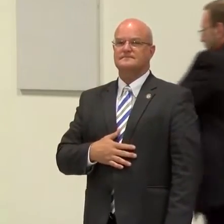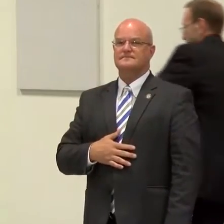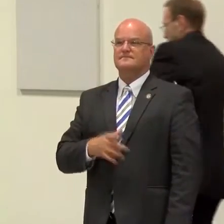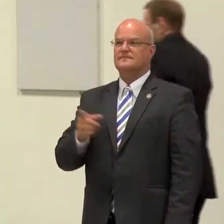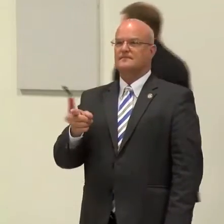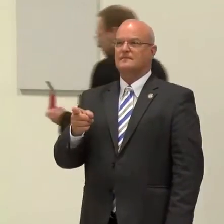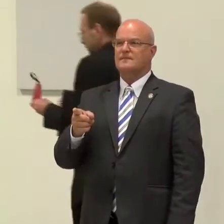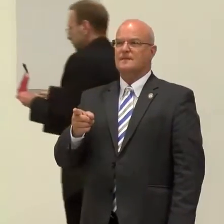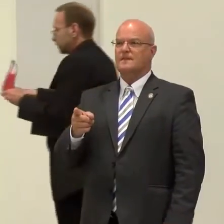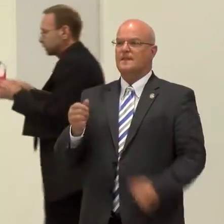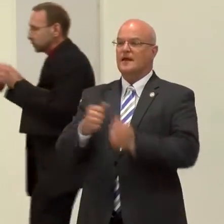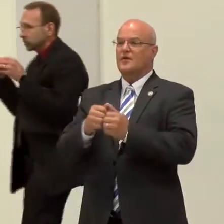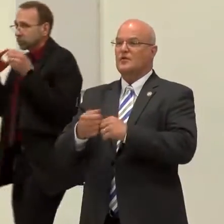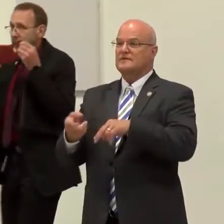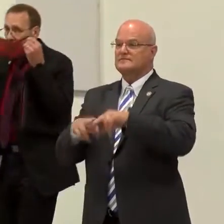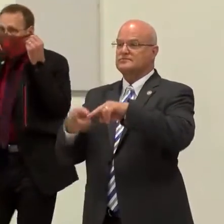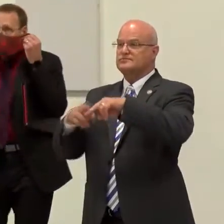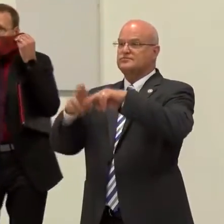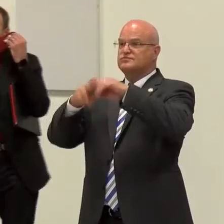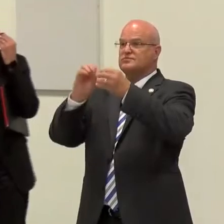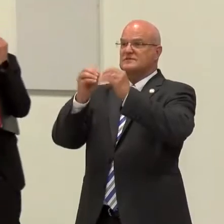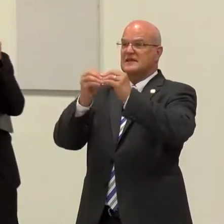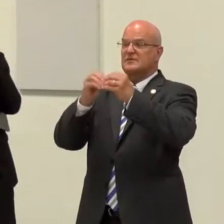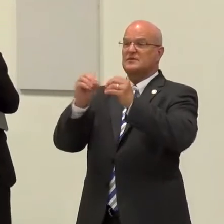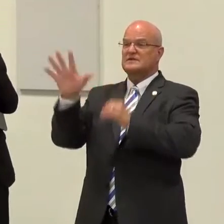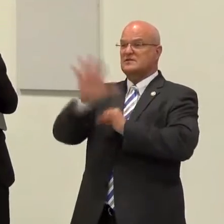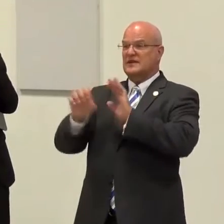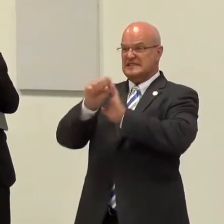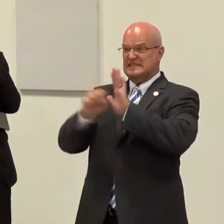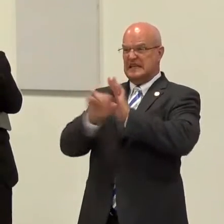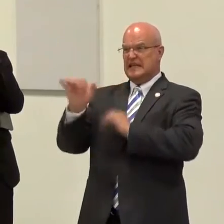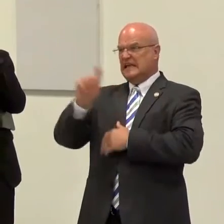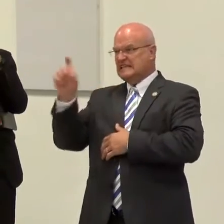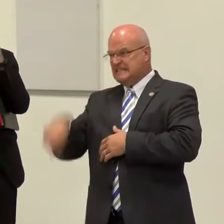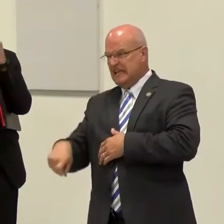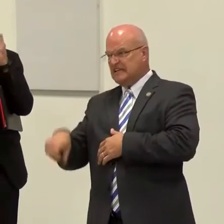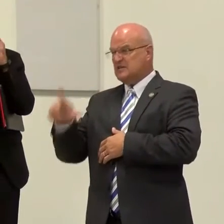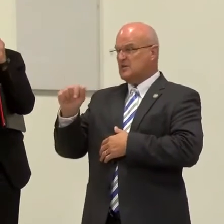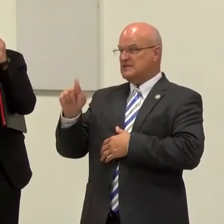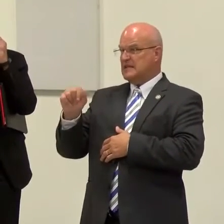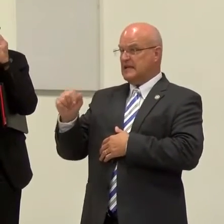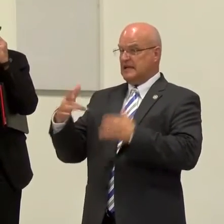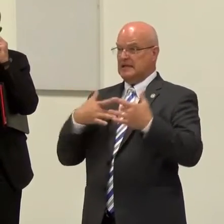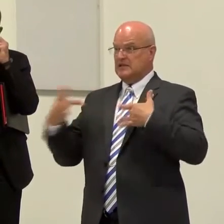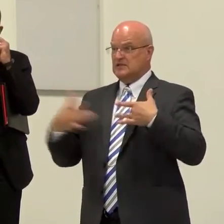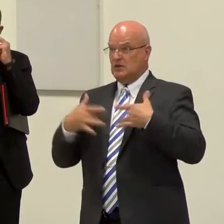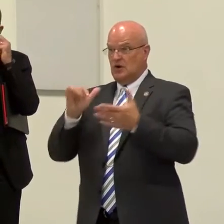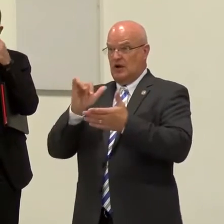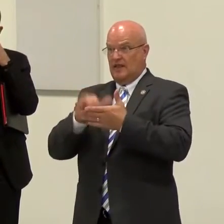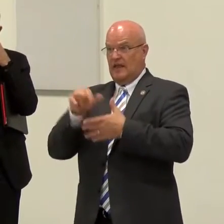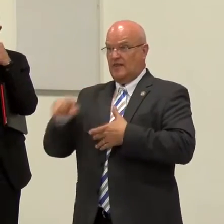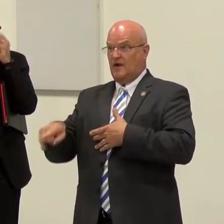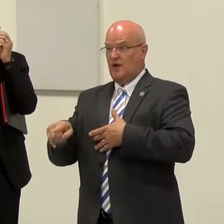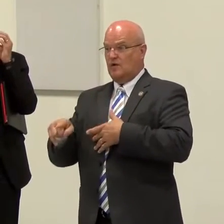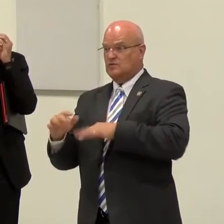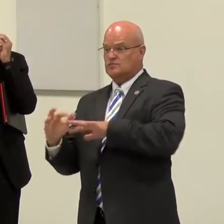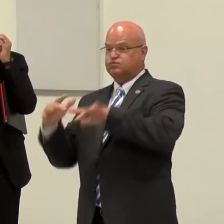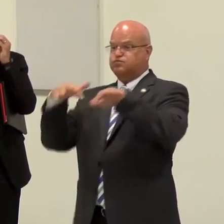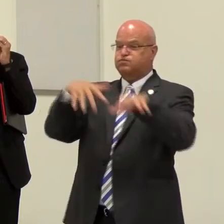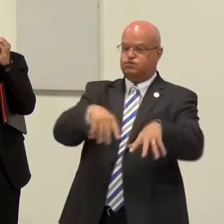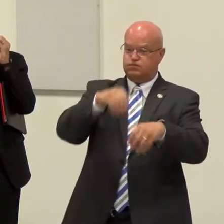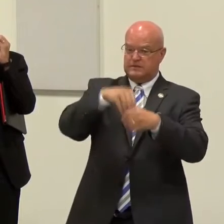Yes, ma'am. Cases in surrounding states like Texas and Louisiana, is there a concern that those will kind of pour over